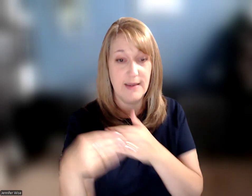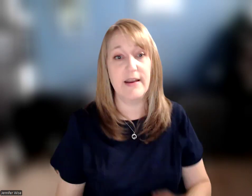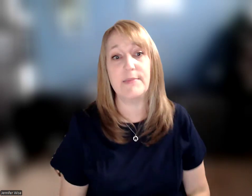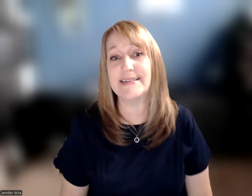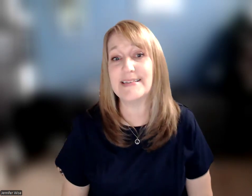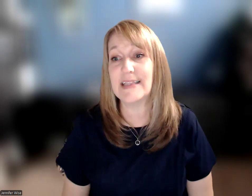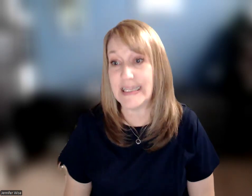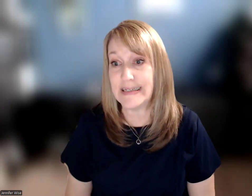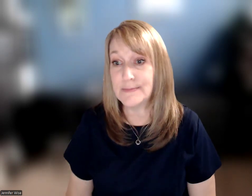and it means lead.